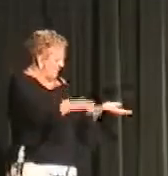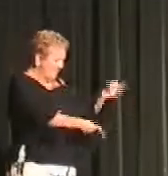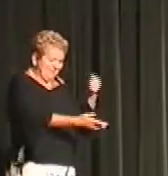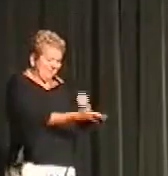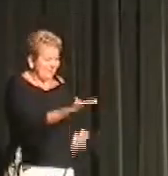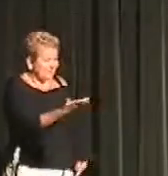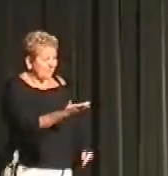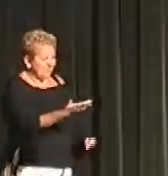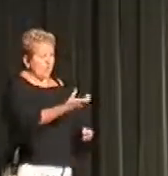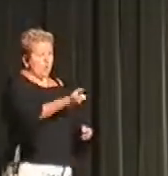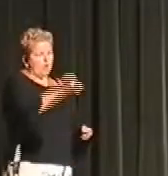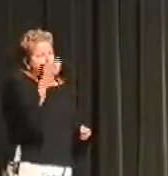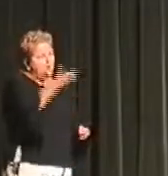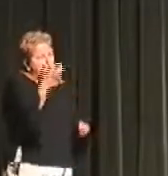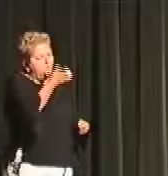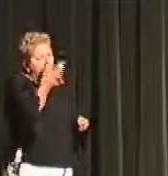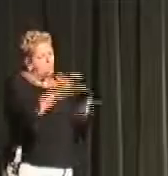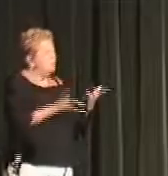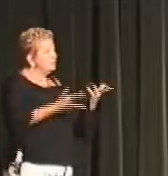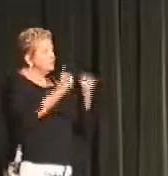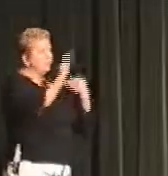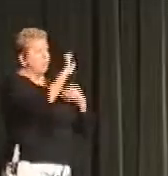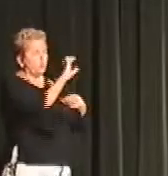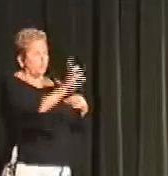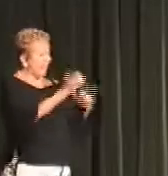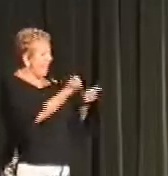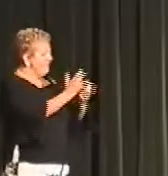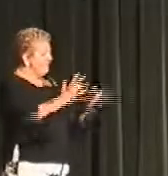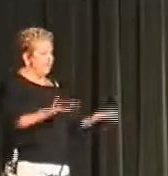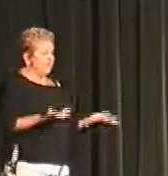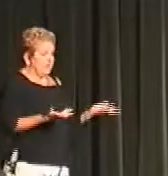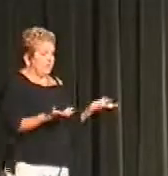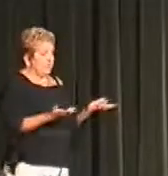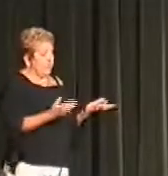baby aspirin and beating my face with a hammer and wanting to be a boy. They thought I had problems.